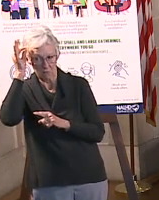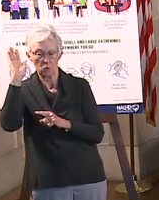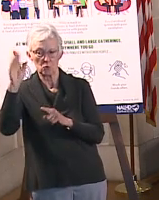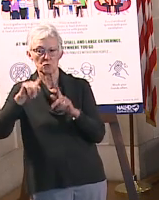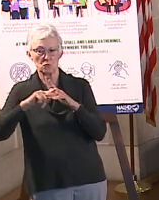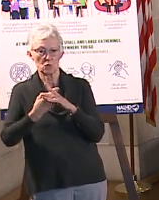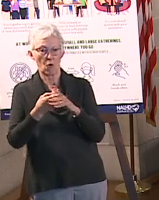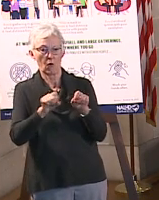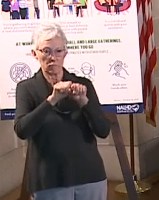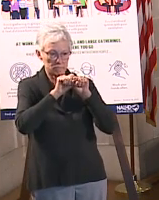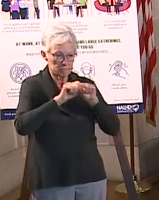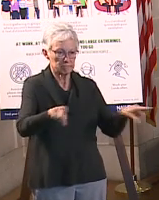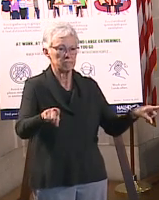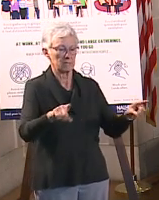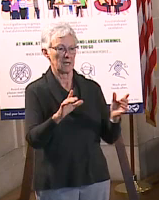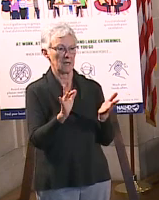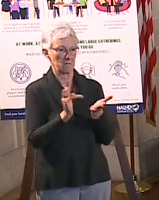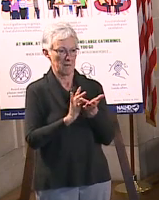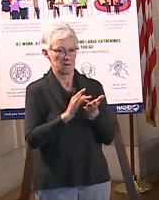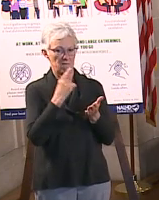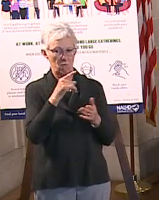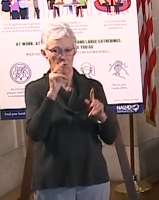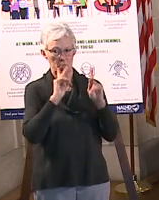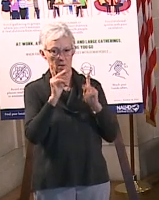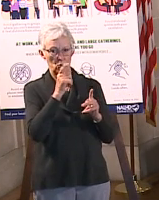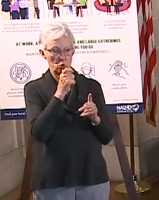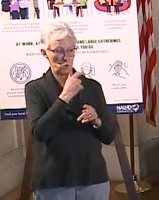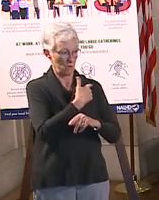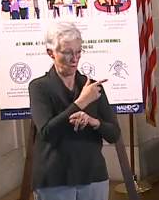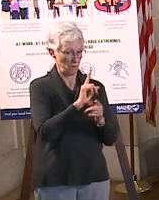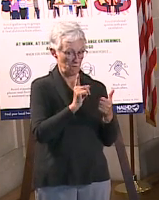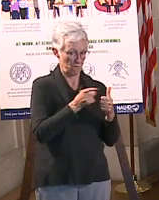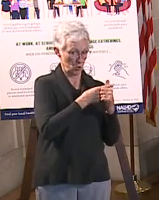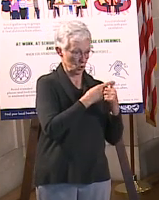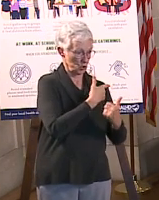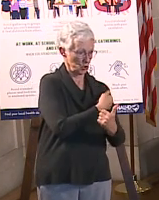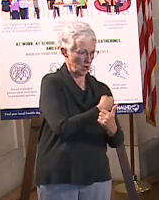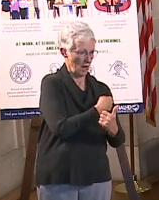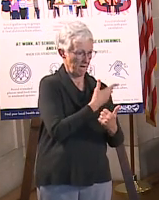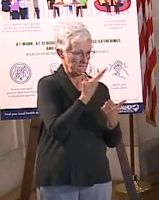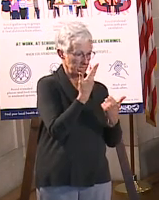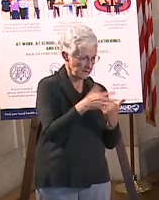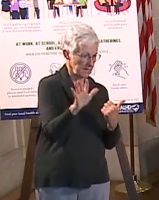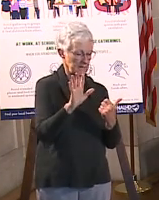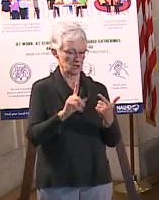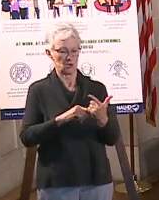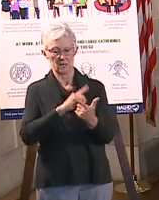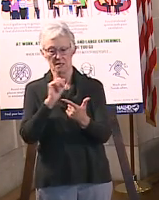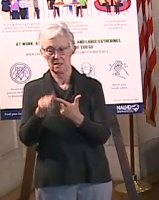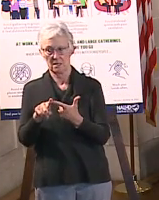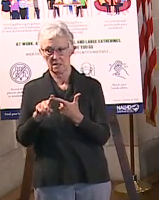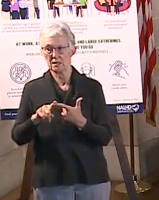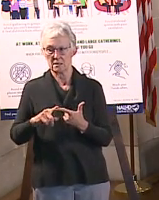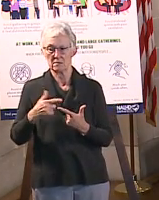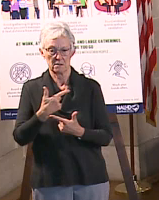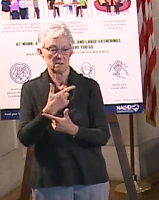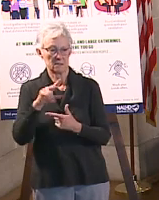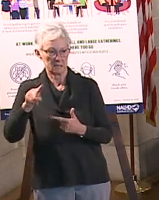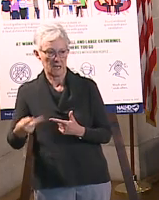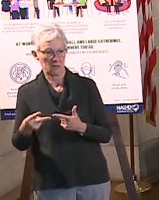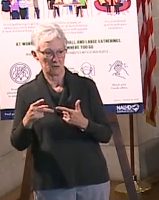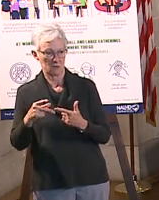round of people who got vaccinated here in December. Any additions to that, Angie? It'll be 21 days after the first